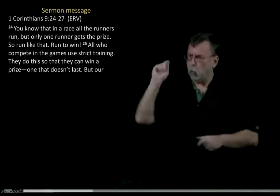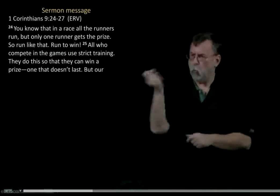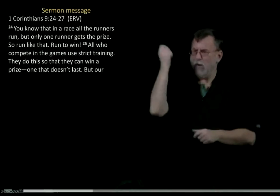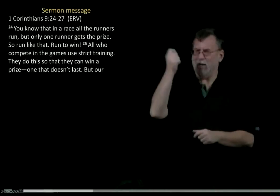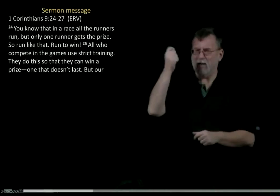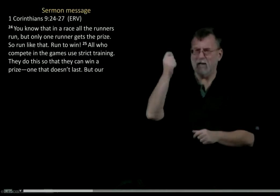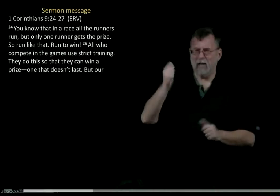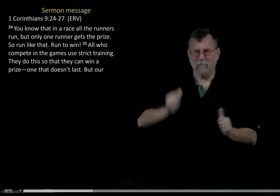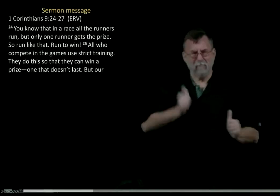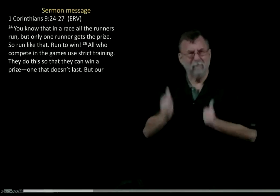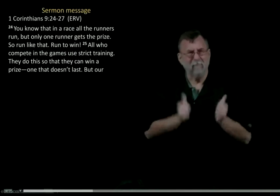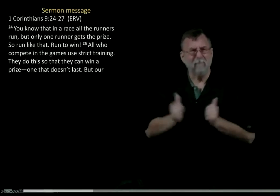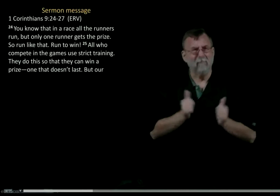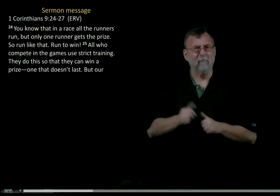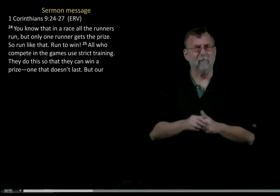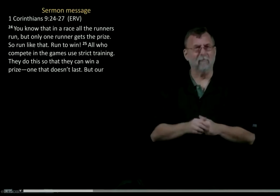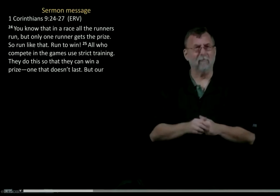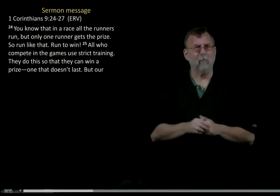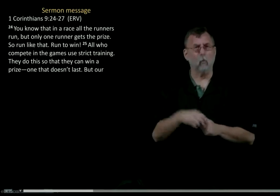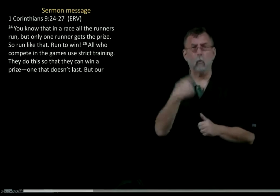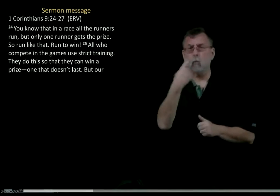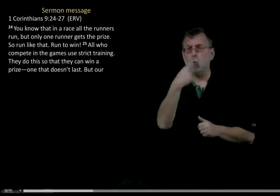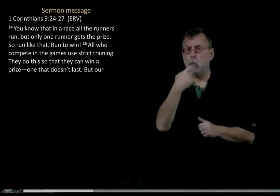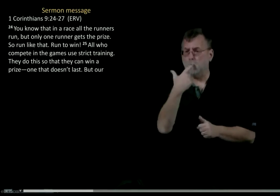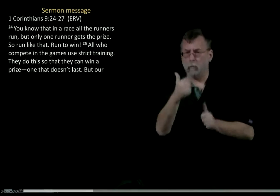We have to run to win. We have to compete to win.